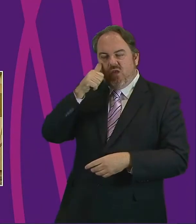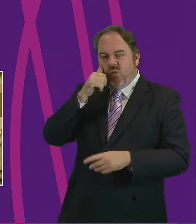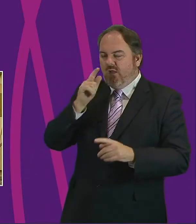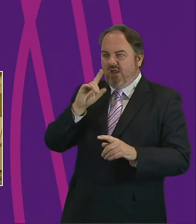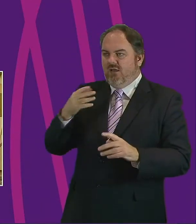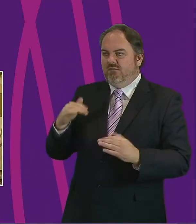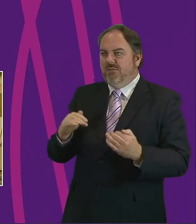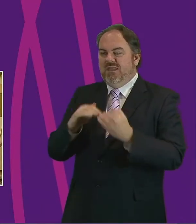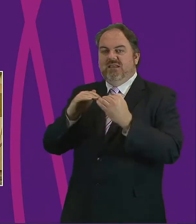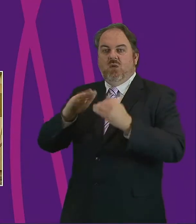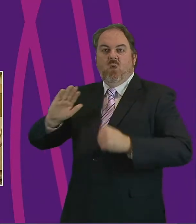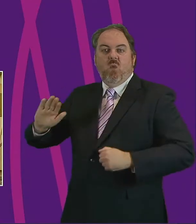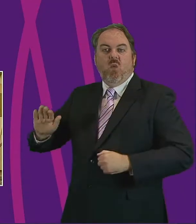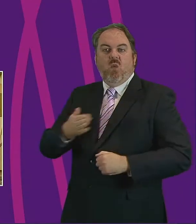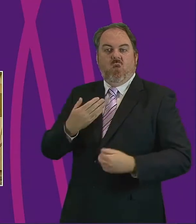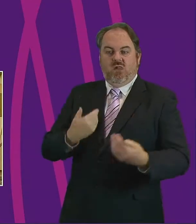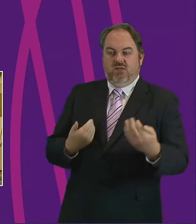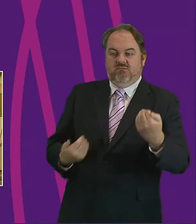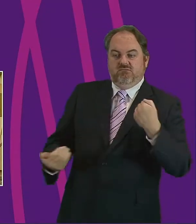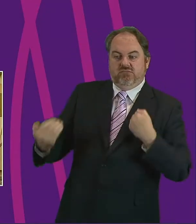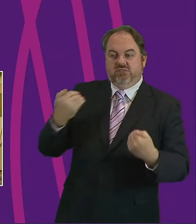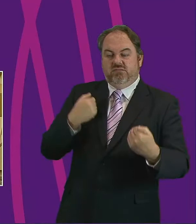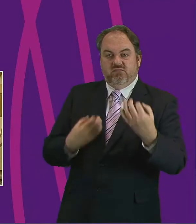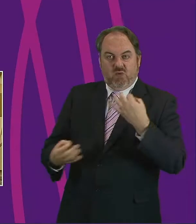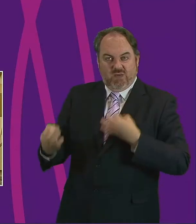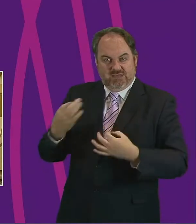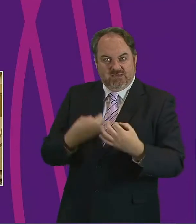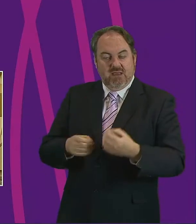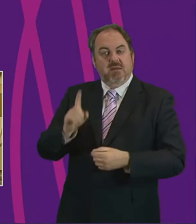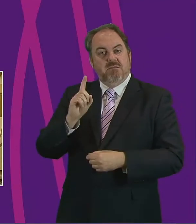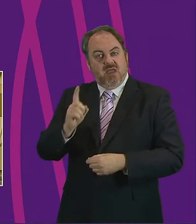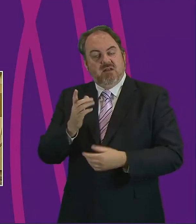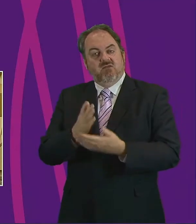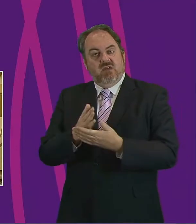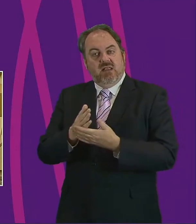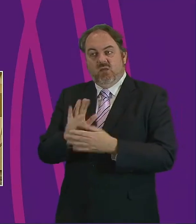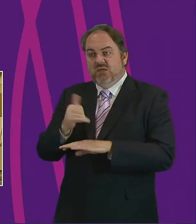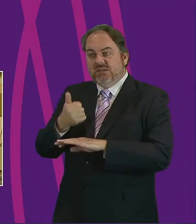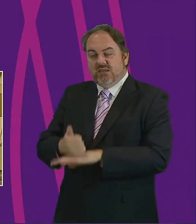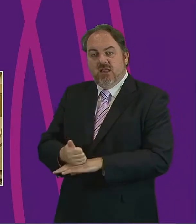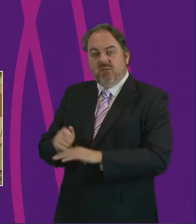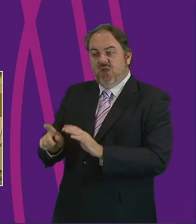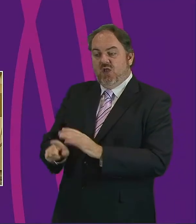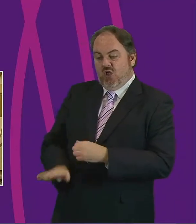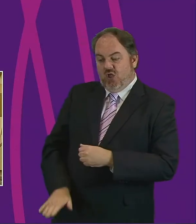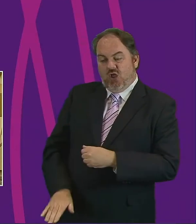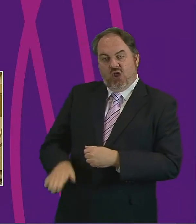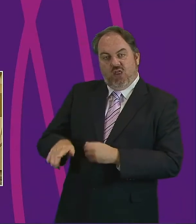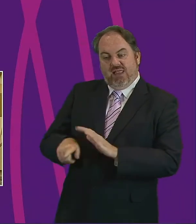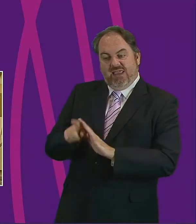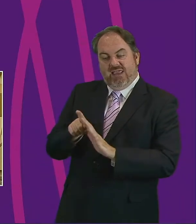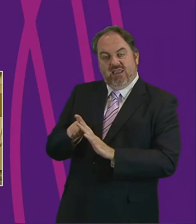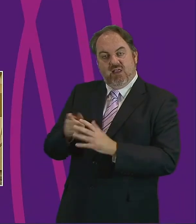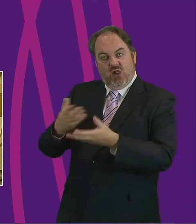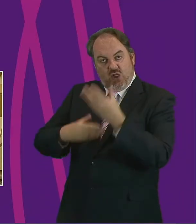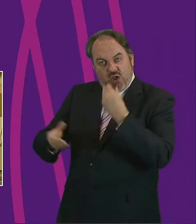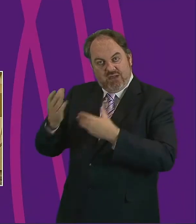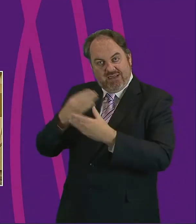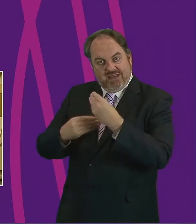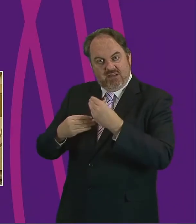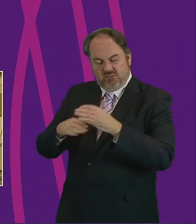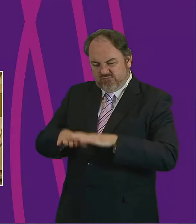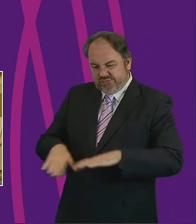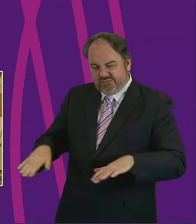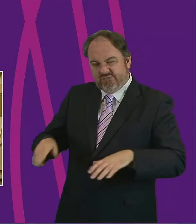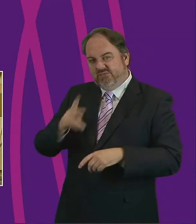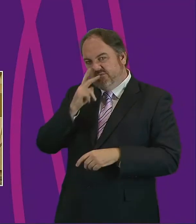so that there is more access. We published this week guidance for early learning and childcare so that we can begin the preparation to get early learning